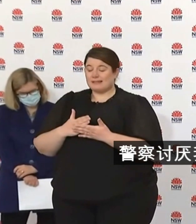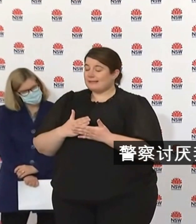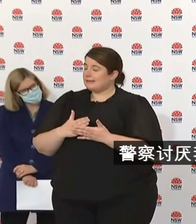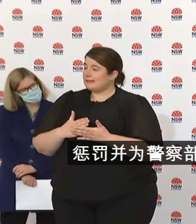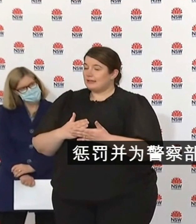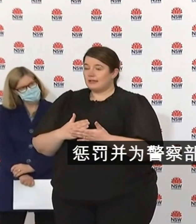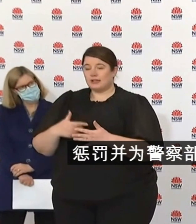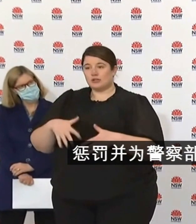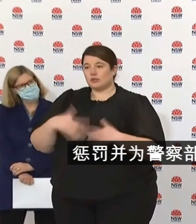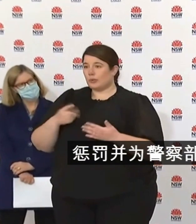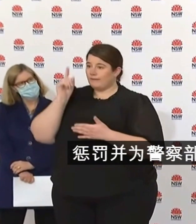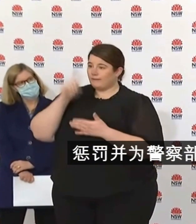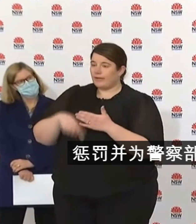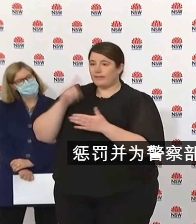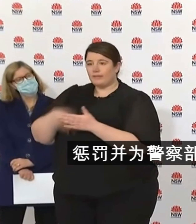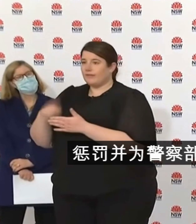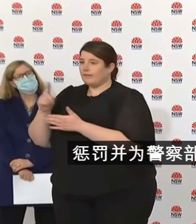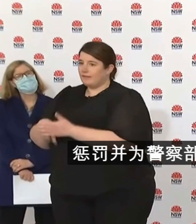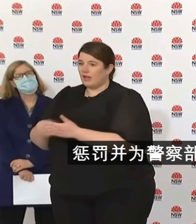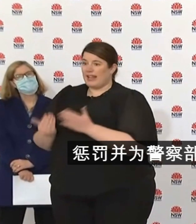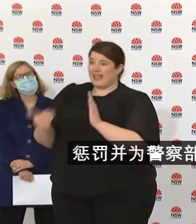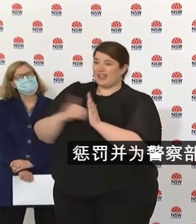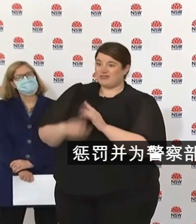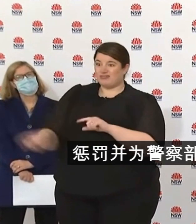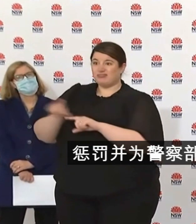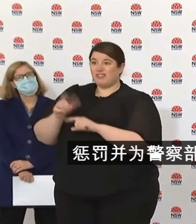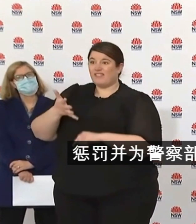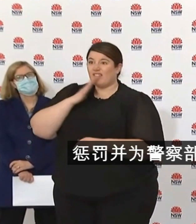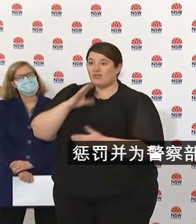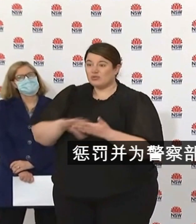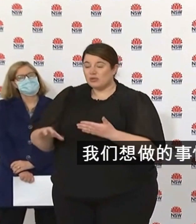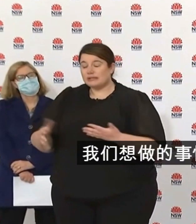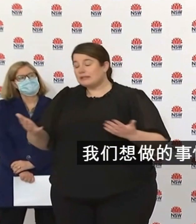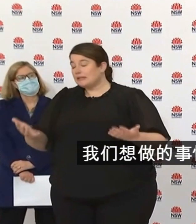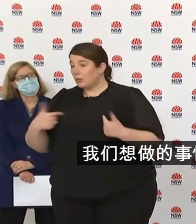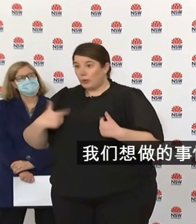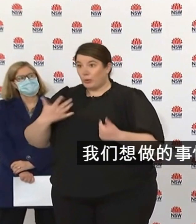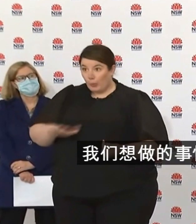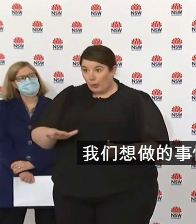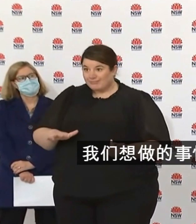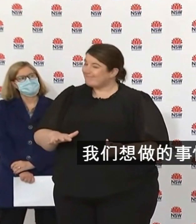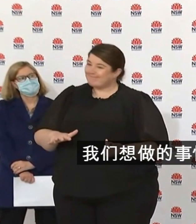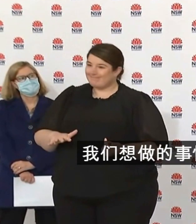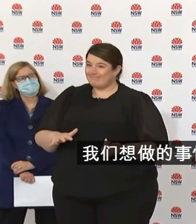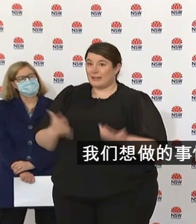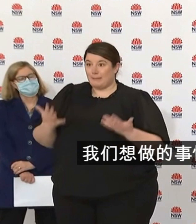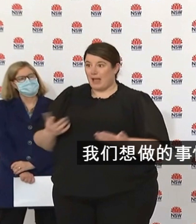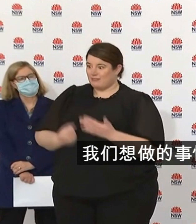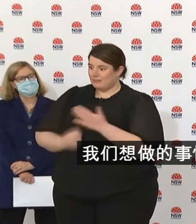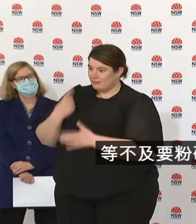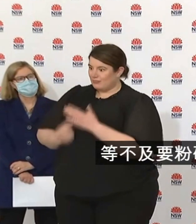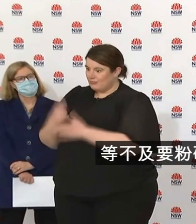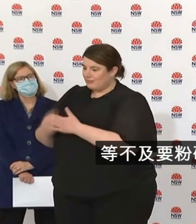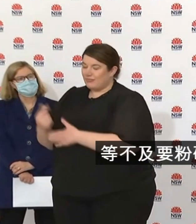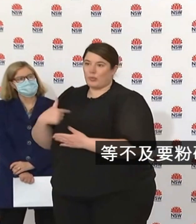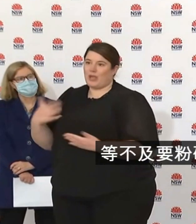increase these penalties and provide extra power to the police force. It is certainly not something that we want to do, and it is in fact something